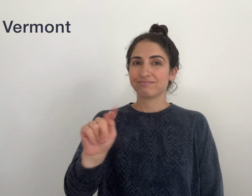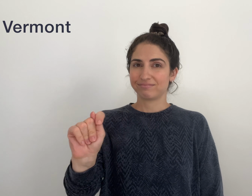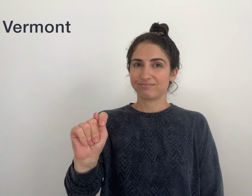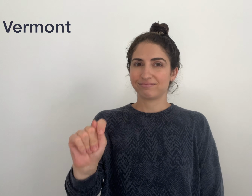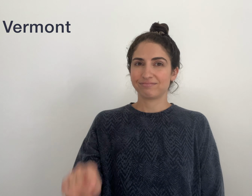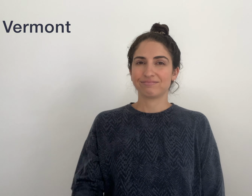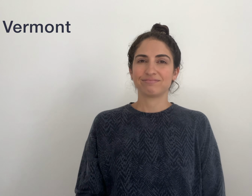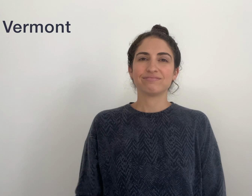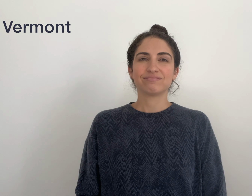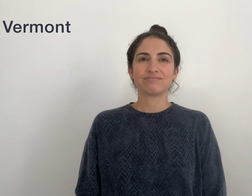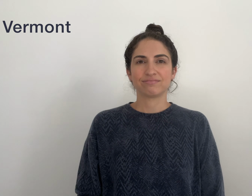Vermont,